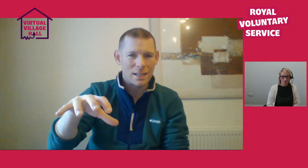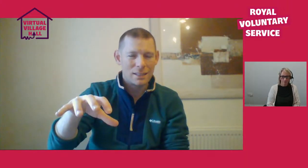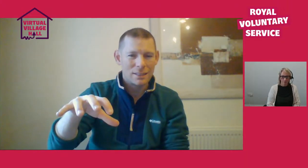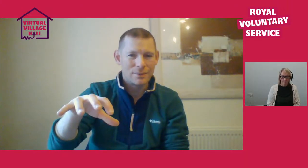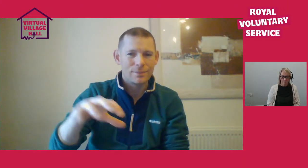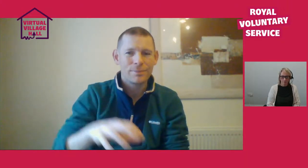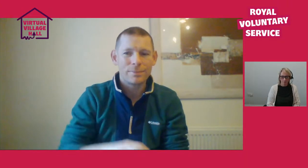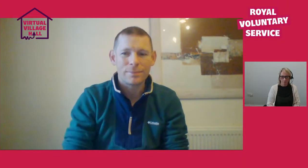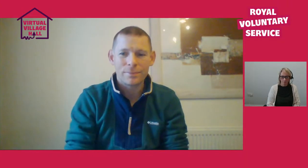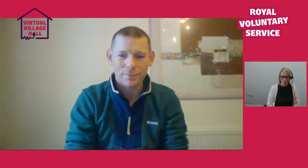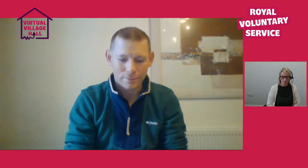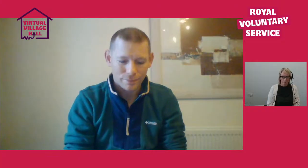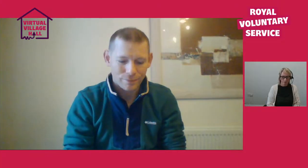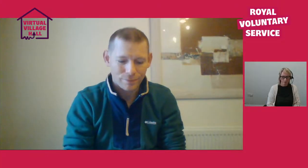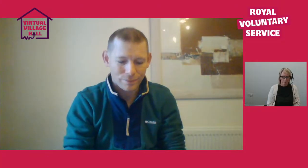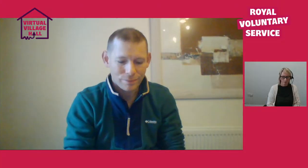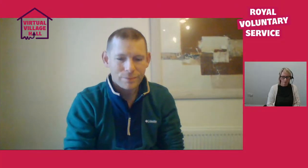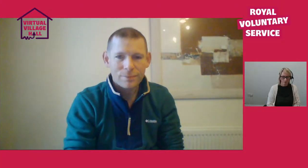Villa.